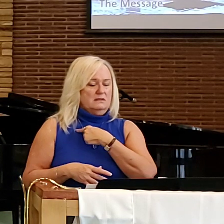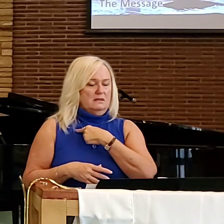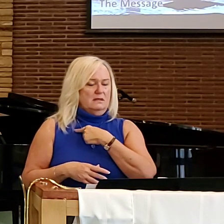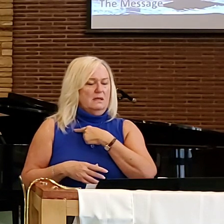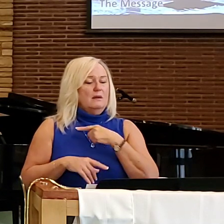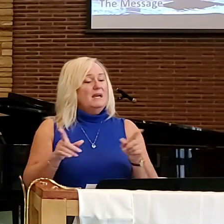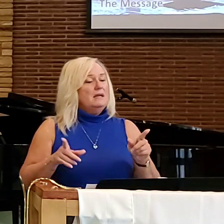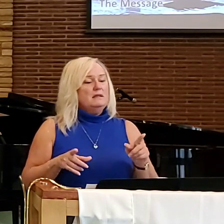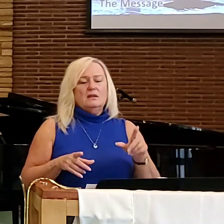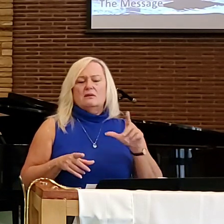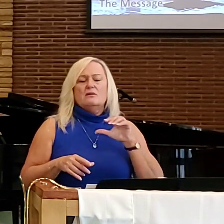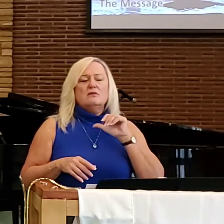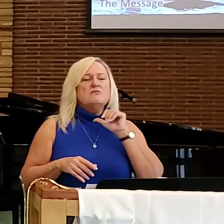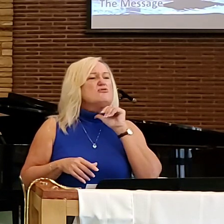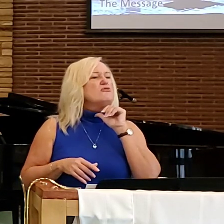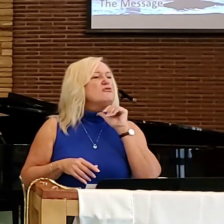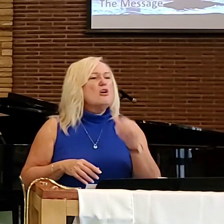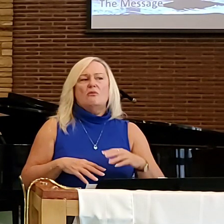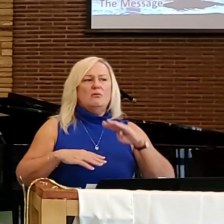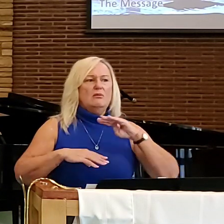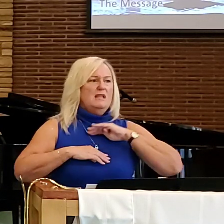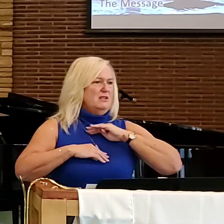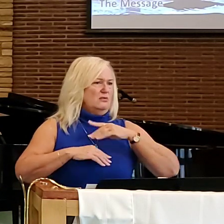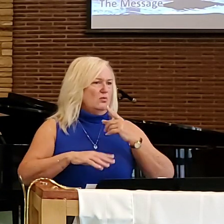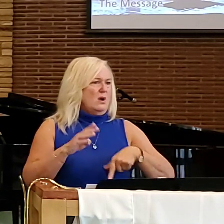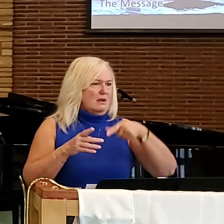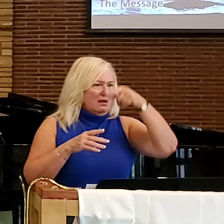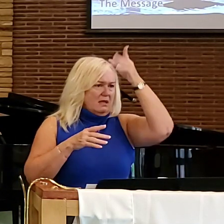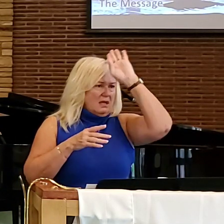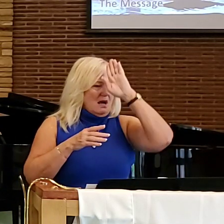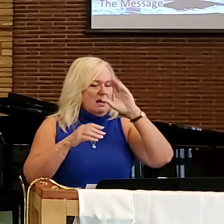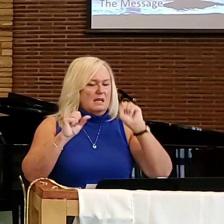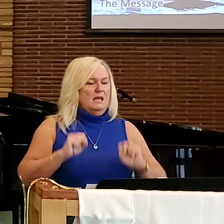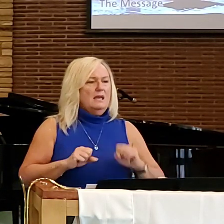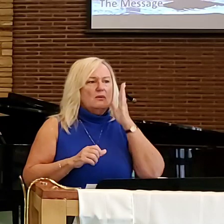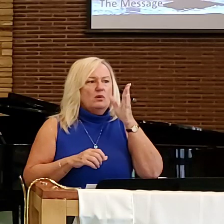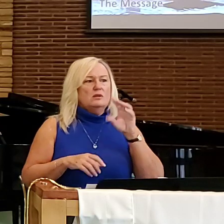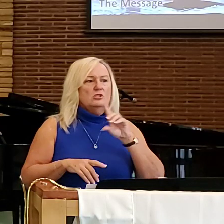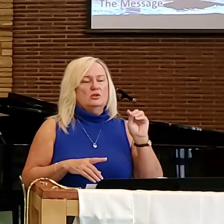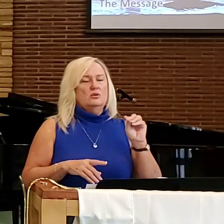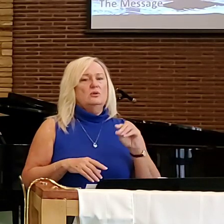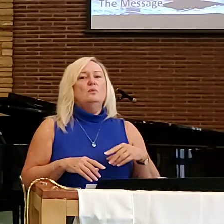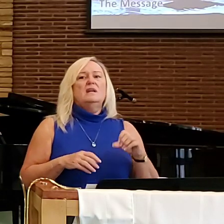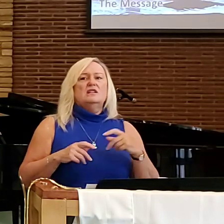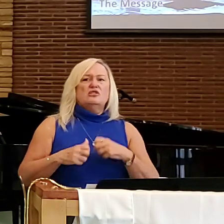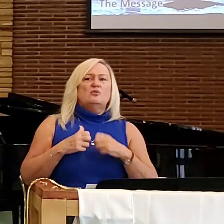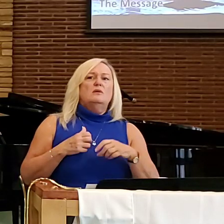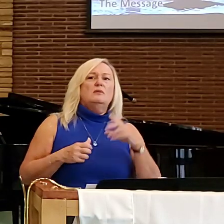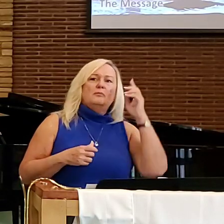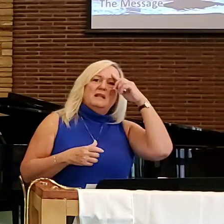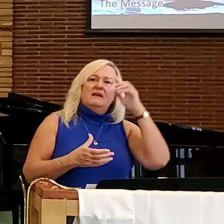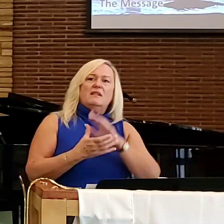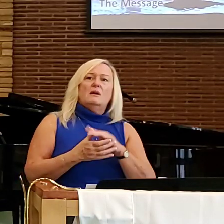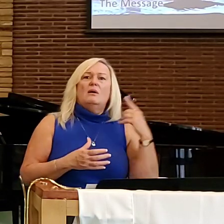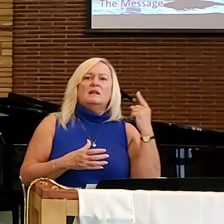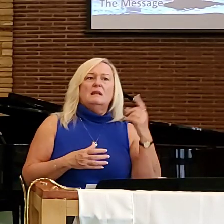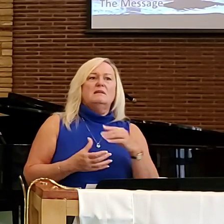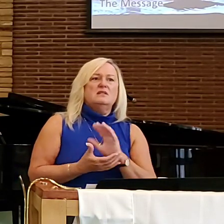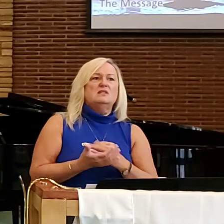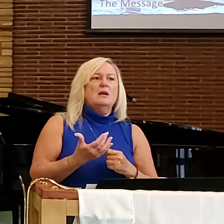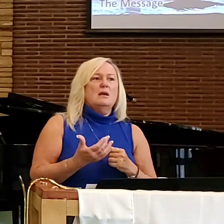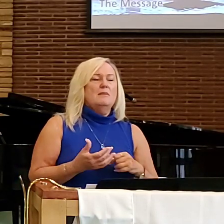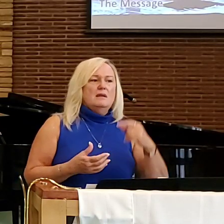but there is no limit to what God can and will do. We can struggle believing only that some deserve it if